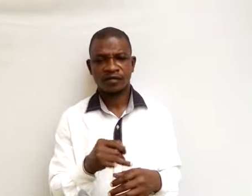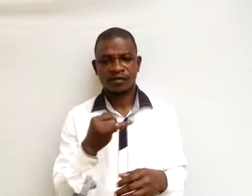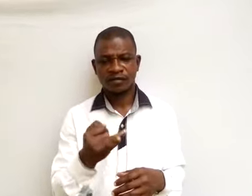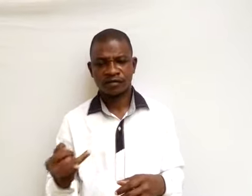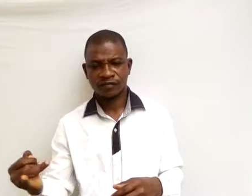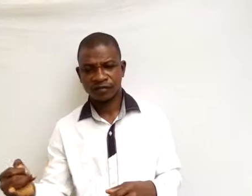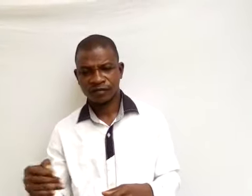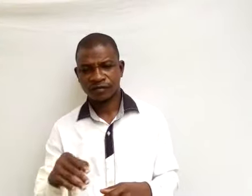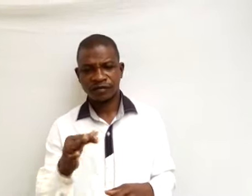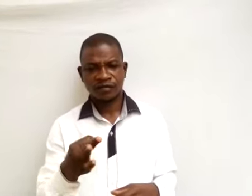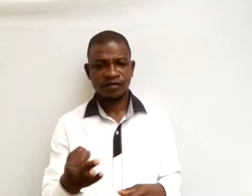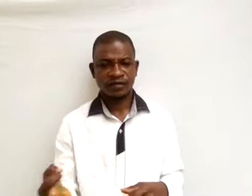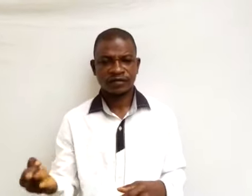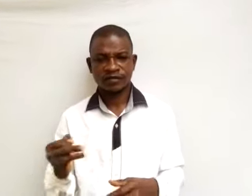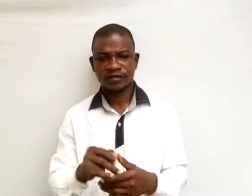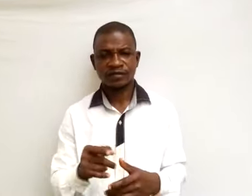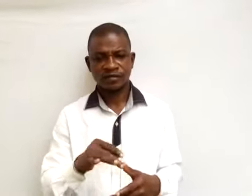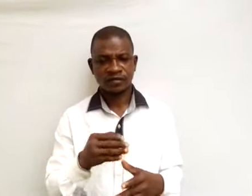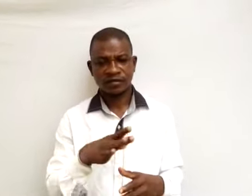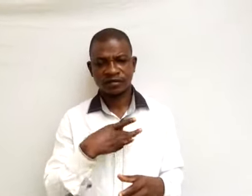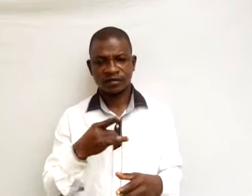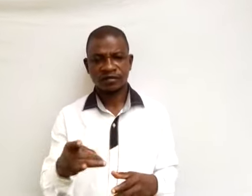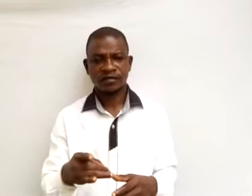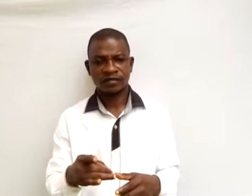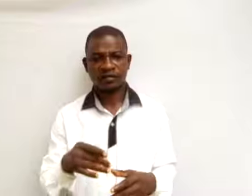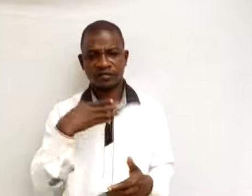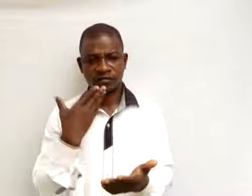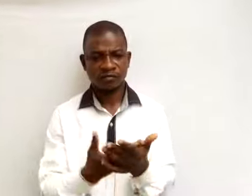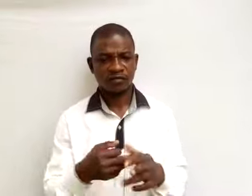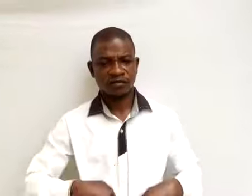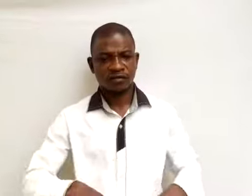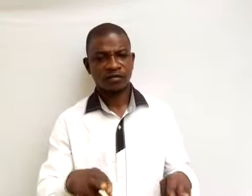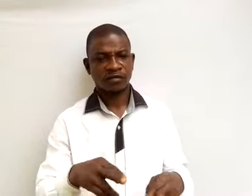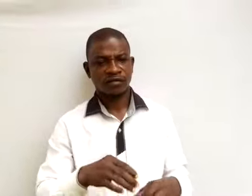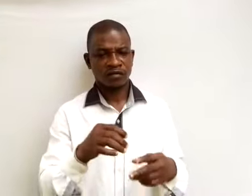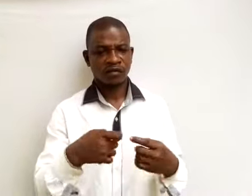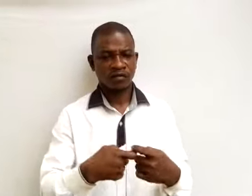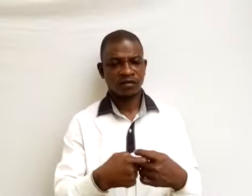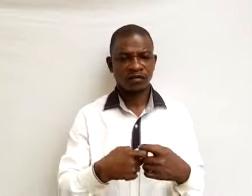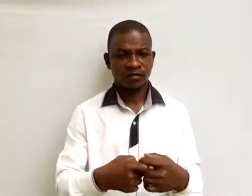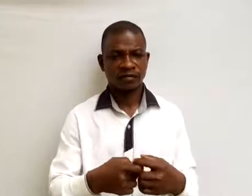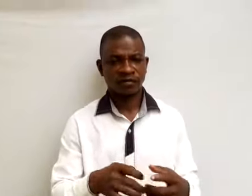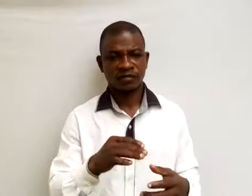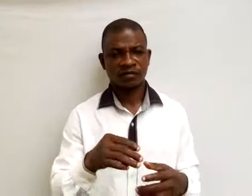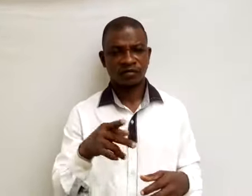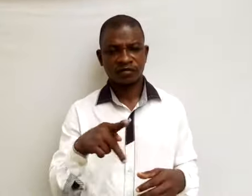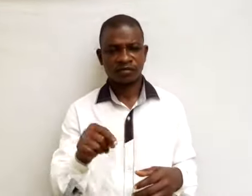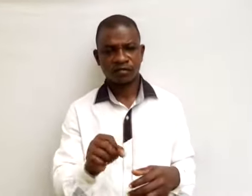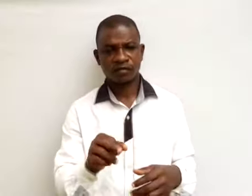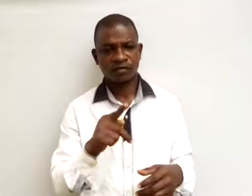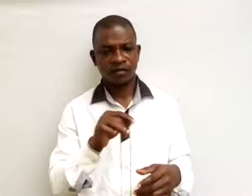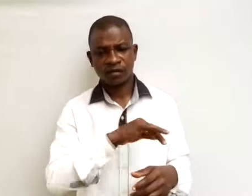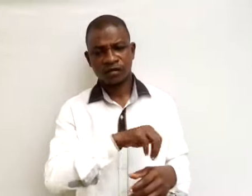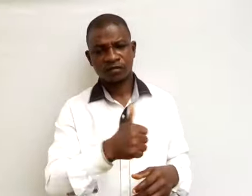infrastructural facilities such as good roads, electricity, ports, and others.